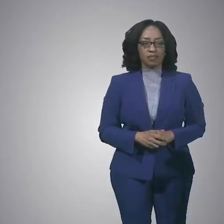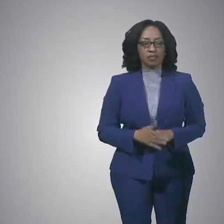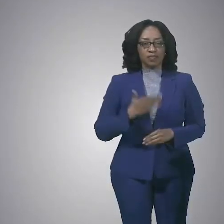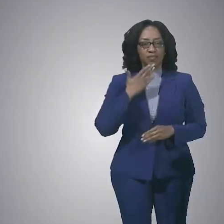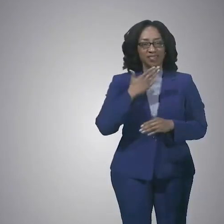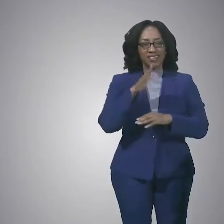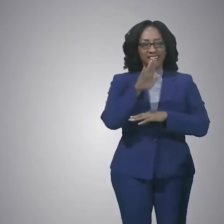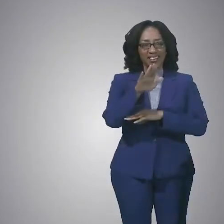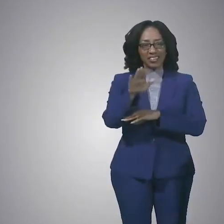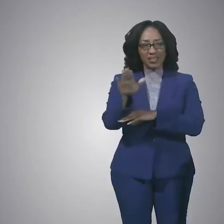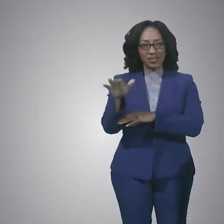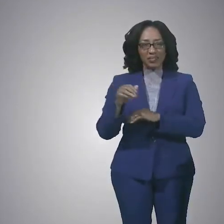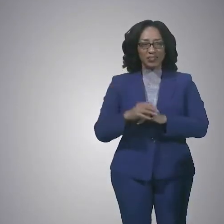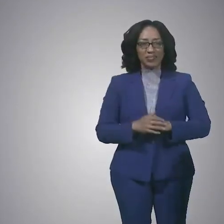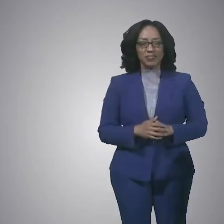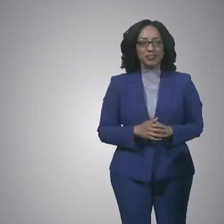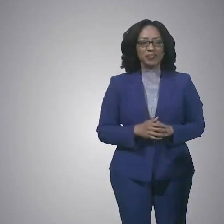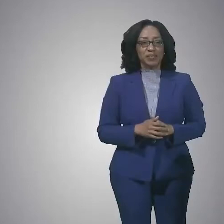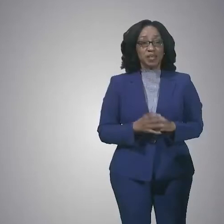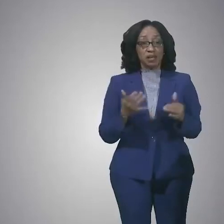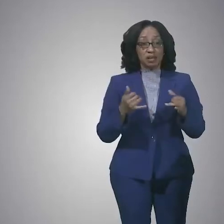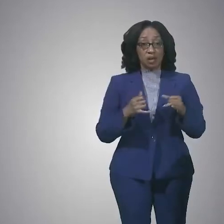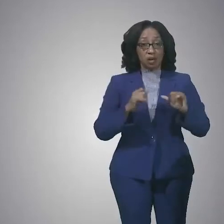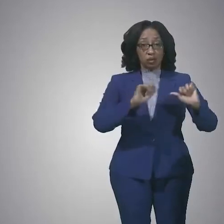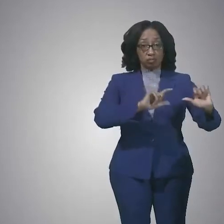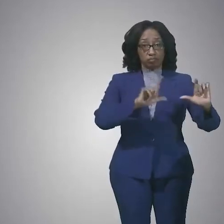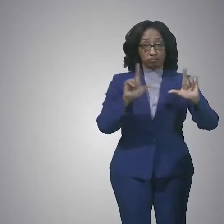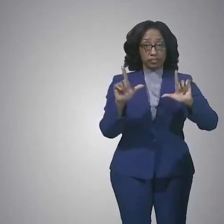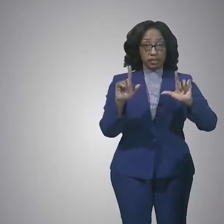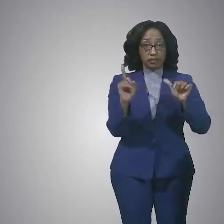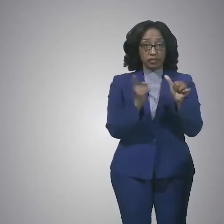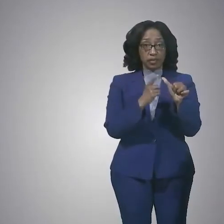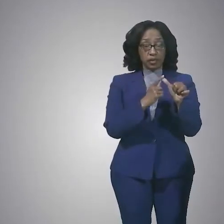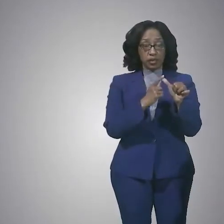Good afternoon, everyone. I'm going to run through some slides